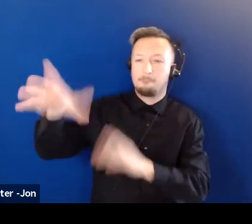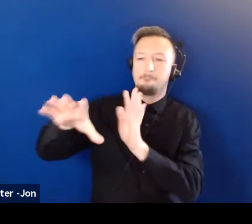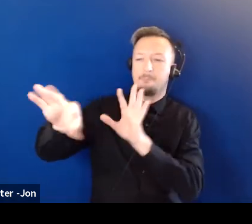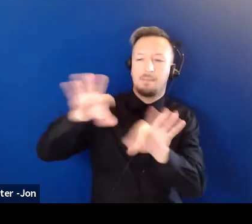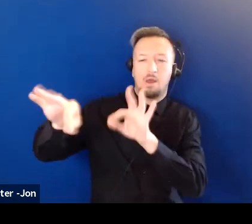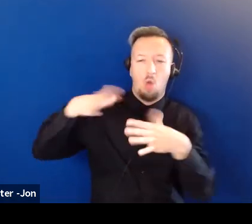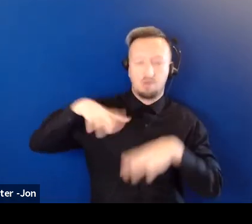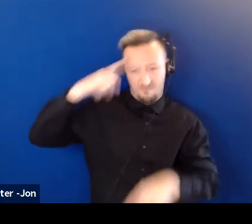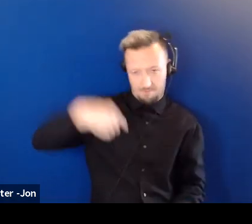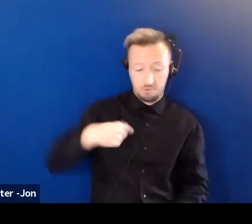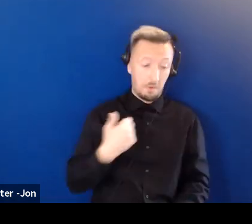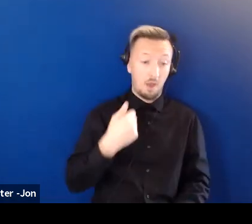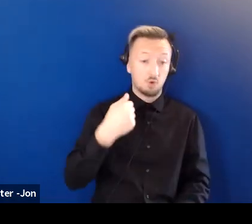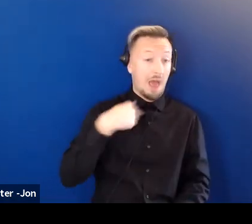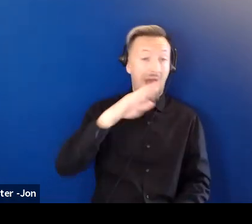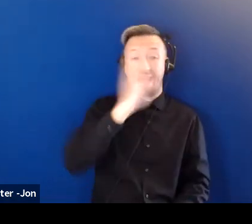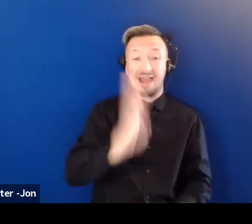how to dress myself.